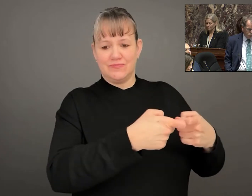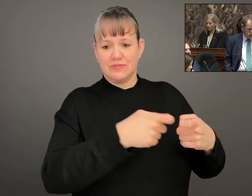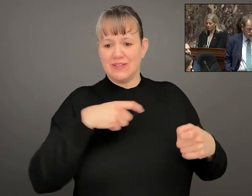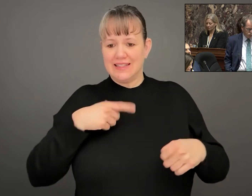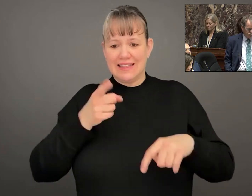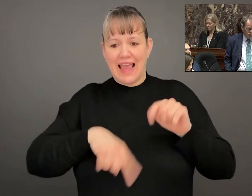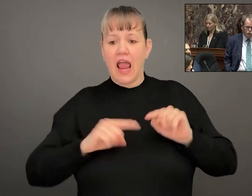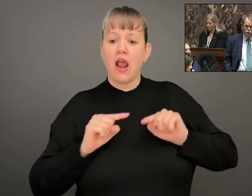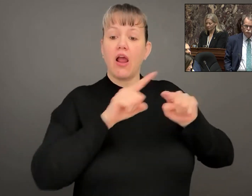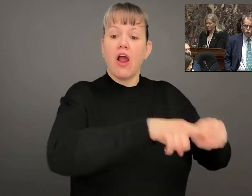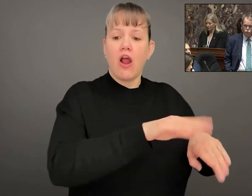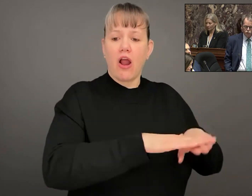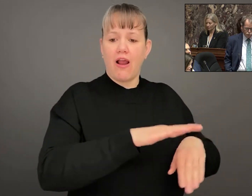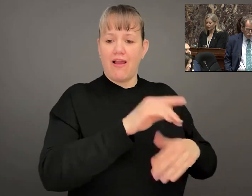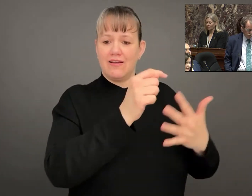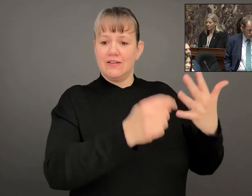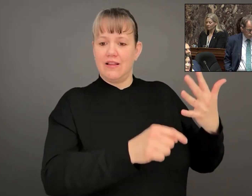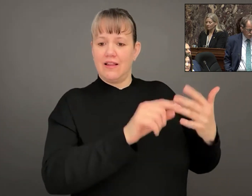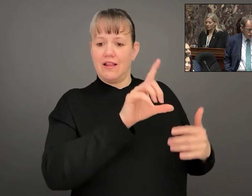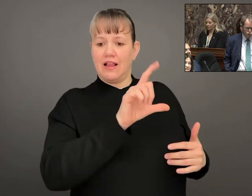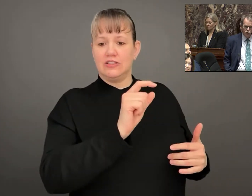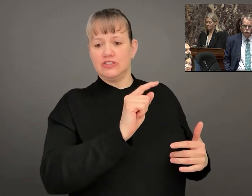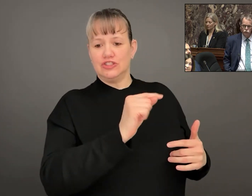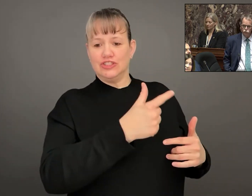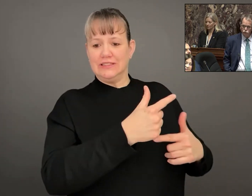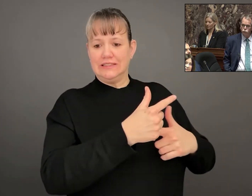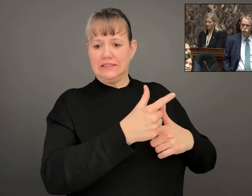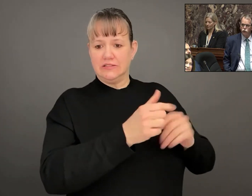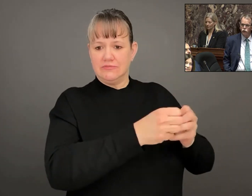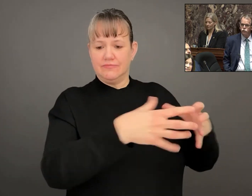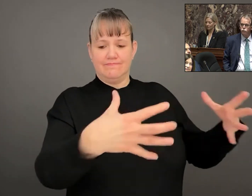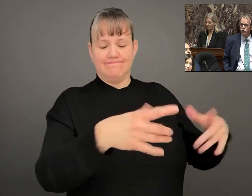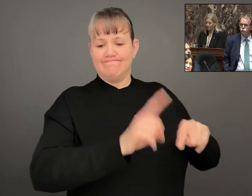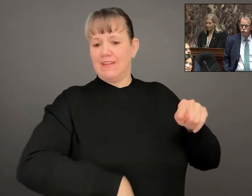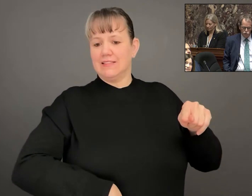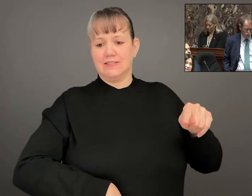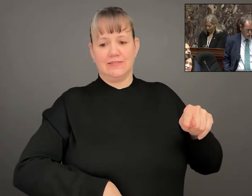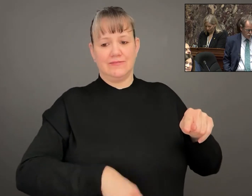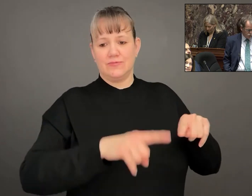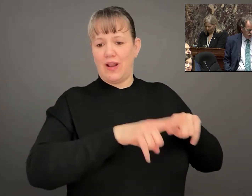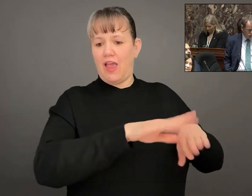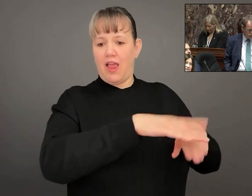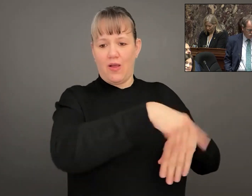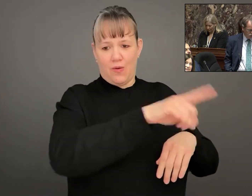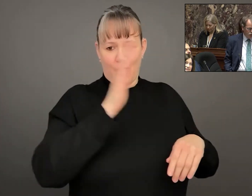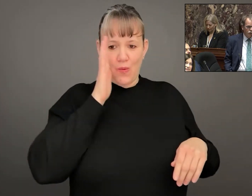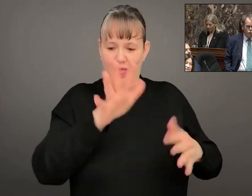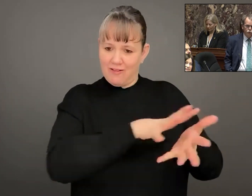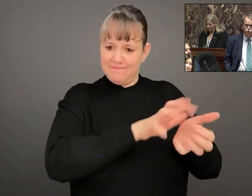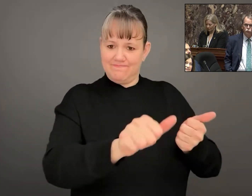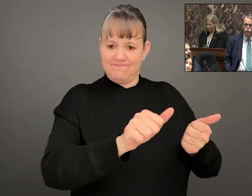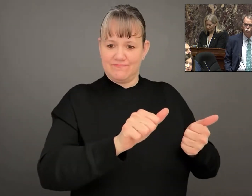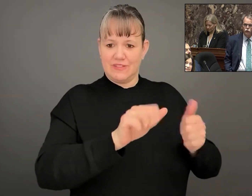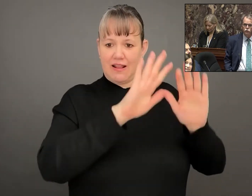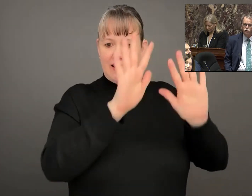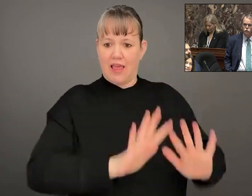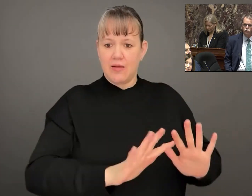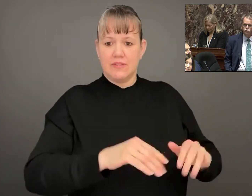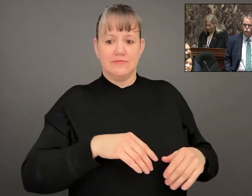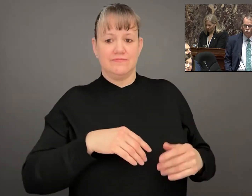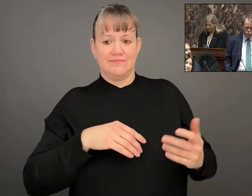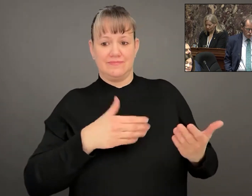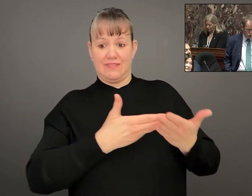LNG projects built by foreign companies and subsidized by BC taxpayers. Renewable